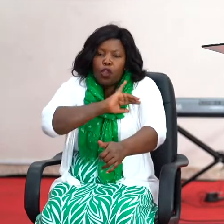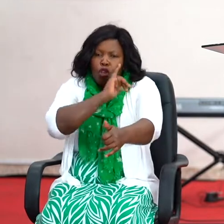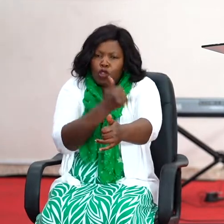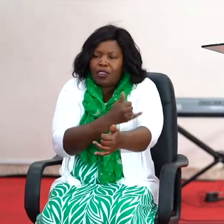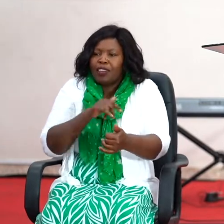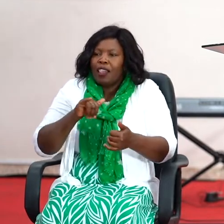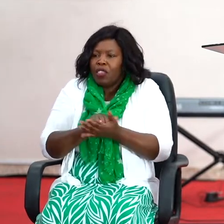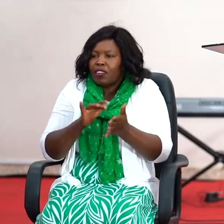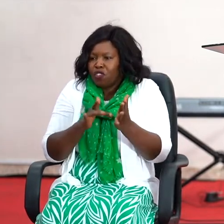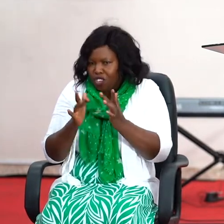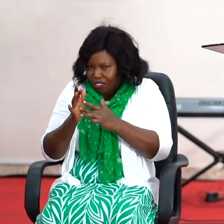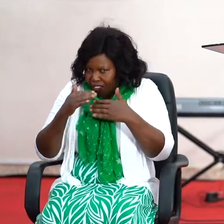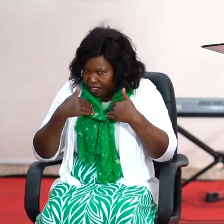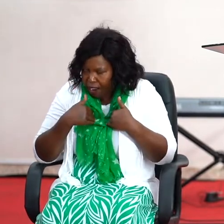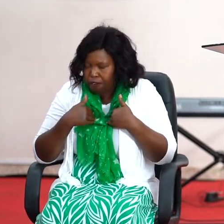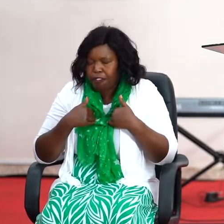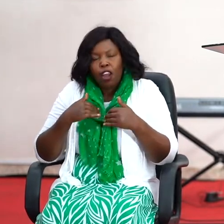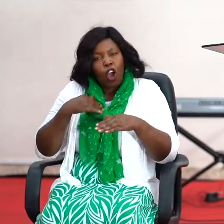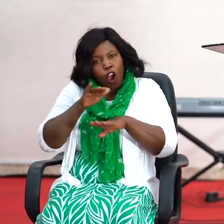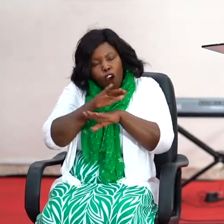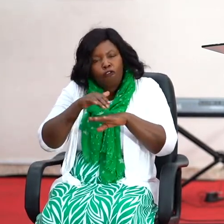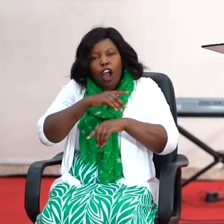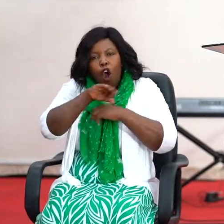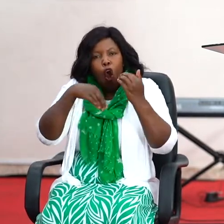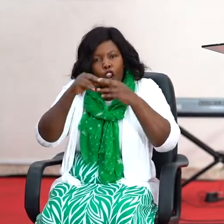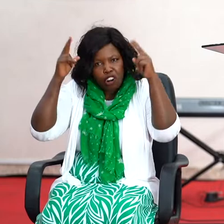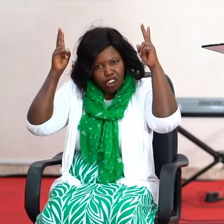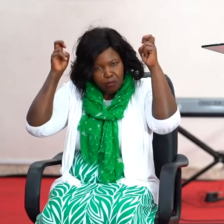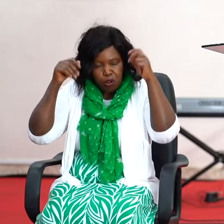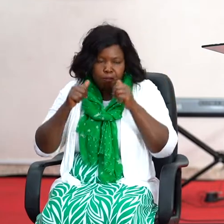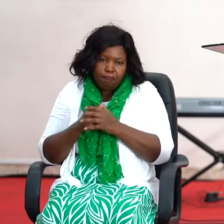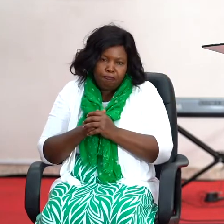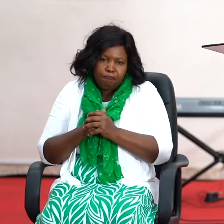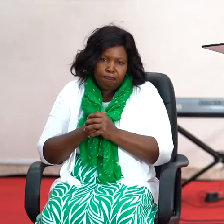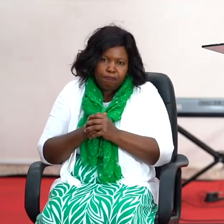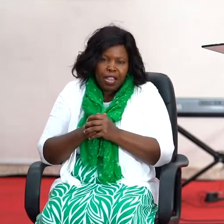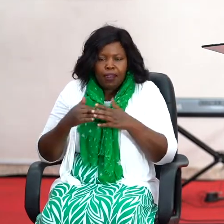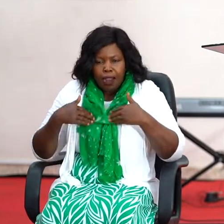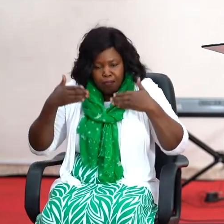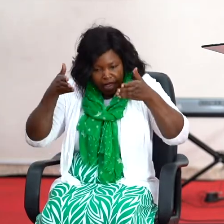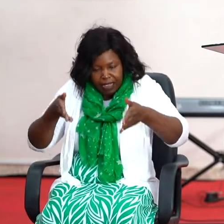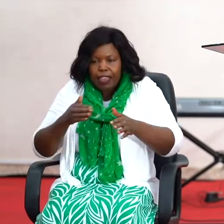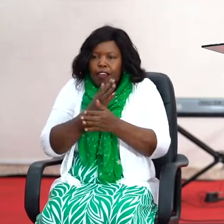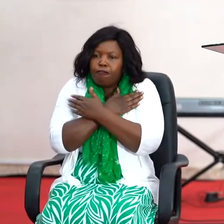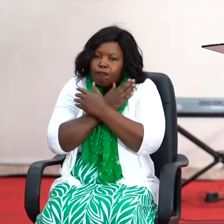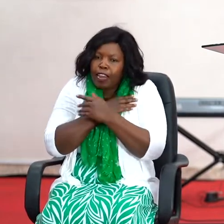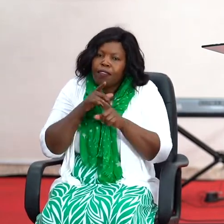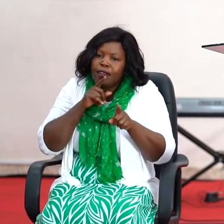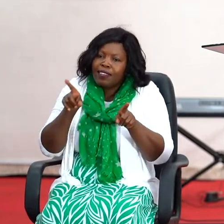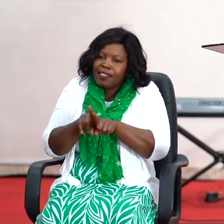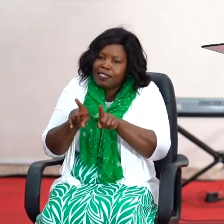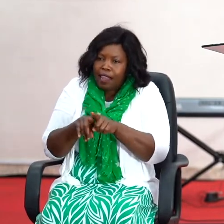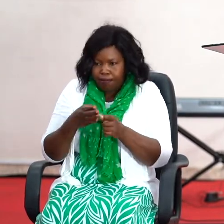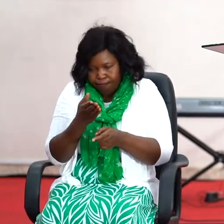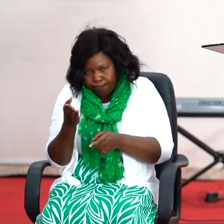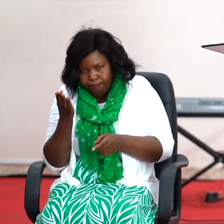authority that Jesus has over demons in the name of Jesus. And so I am here, my friend, my brother, and my